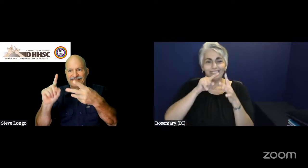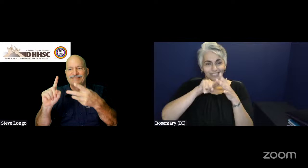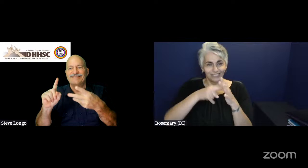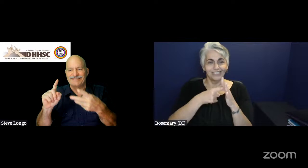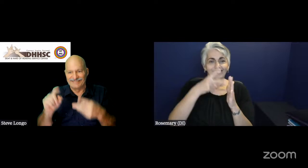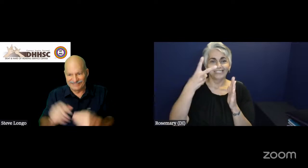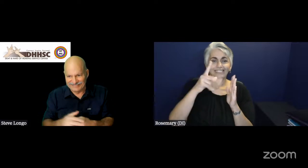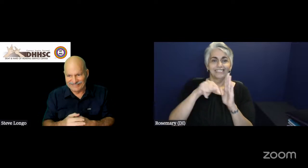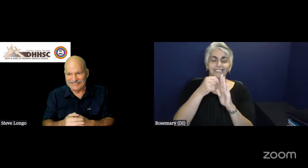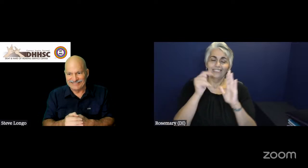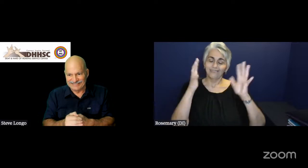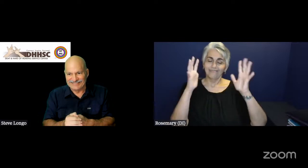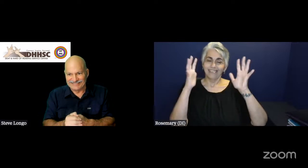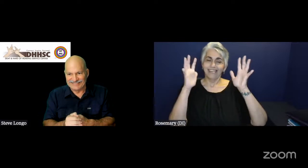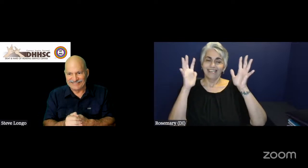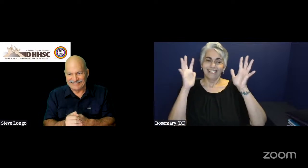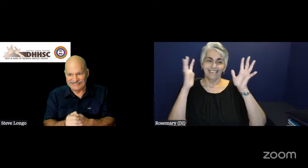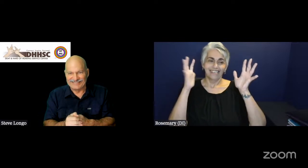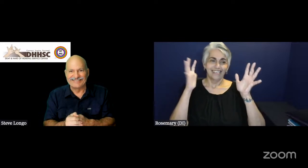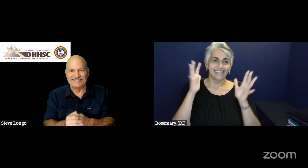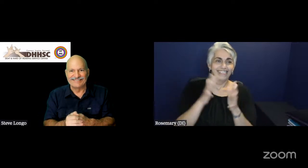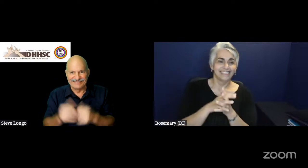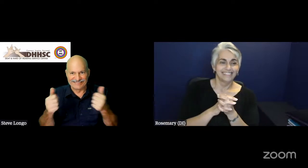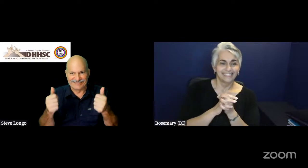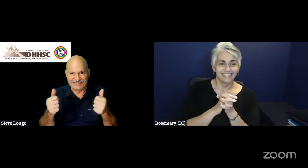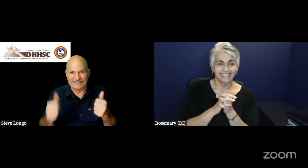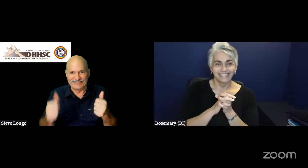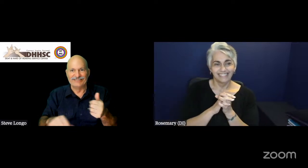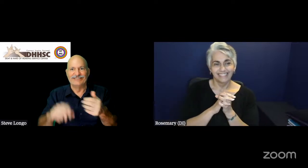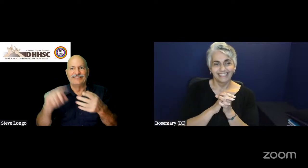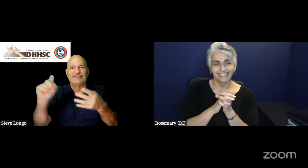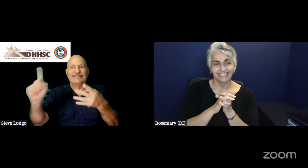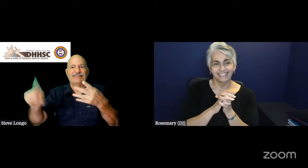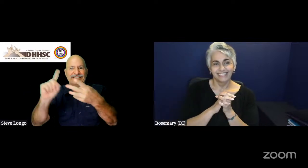And it starts now. Yay.